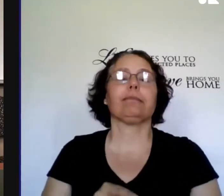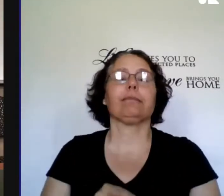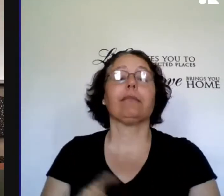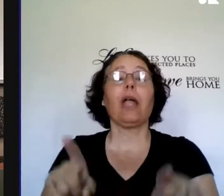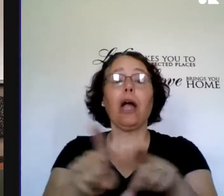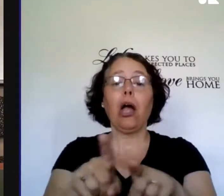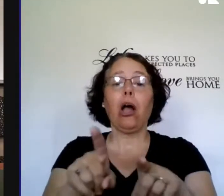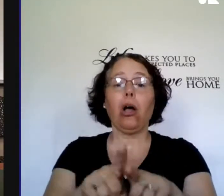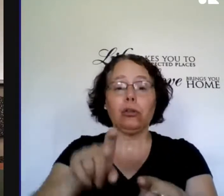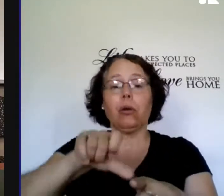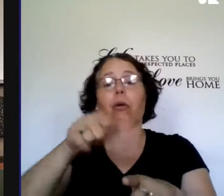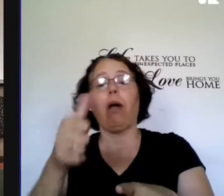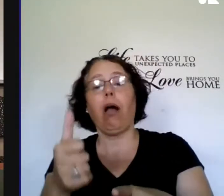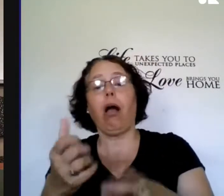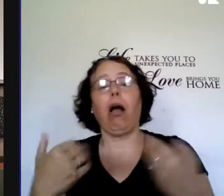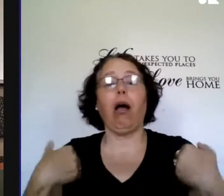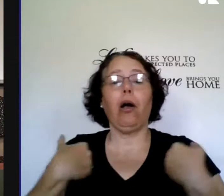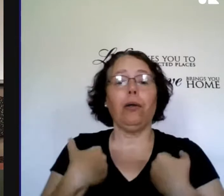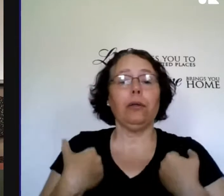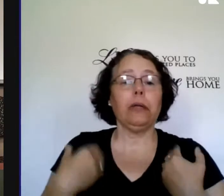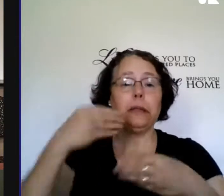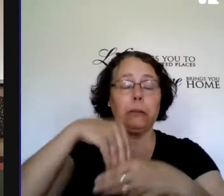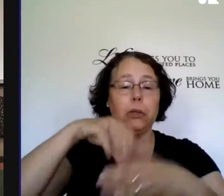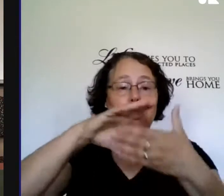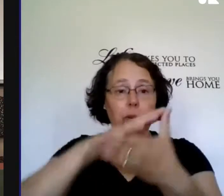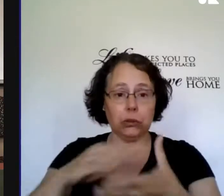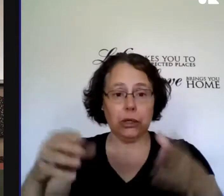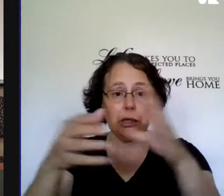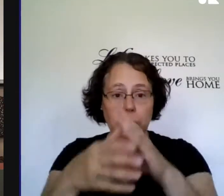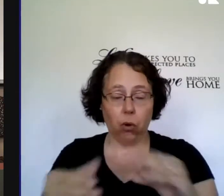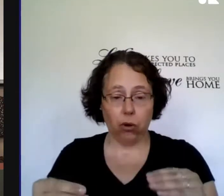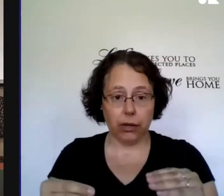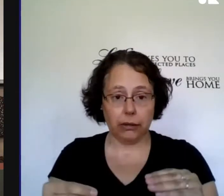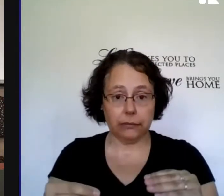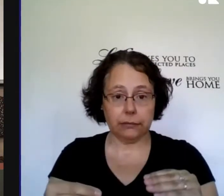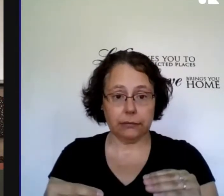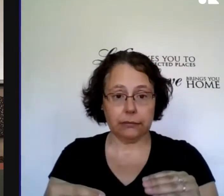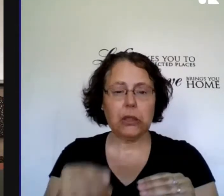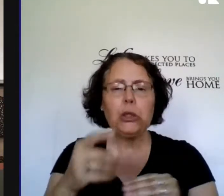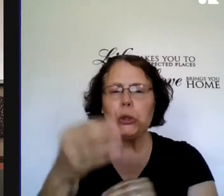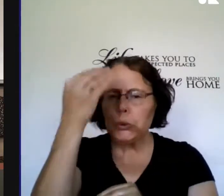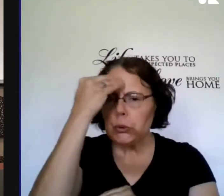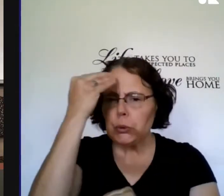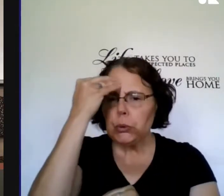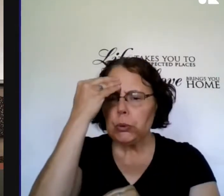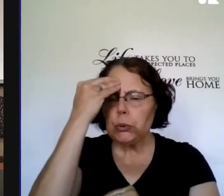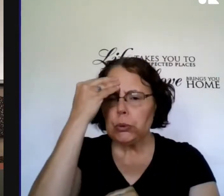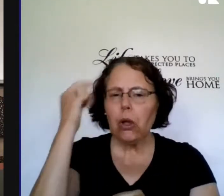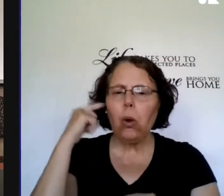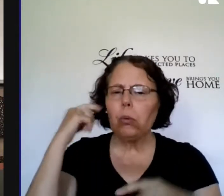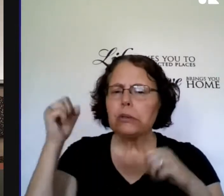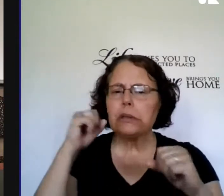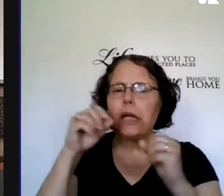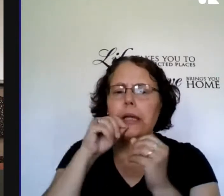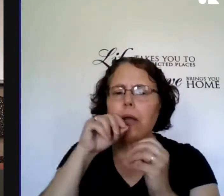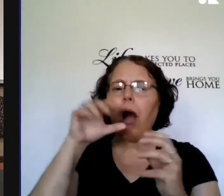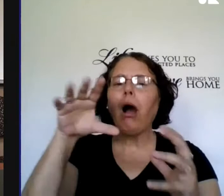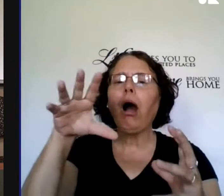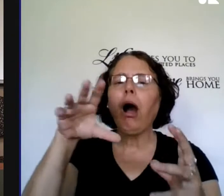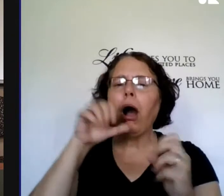Do you know what sound a cow makes? Can you make that sound with me?